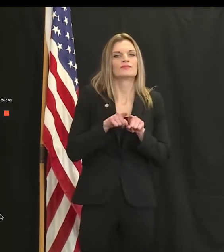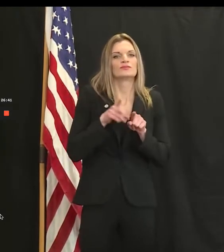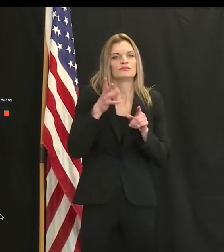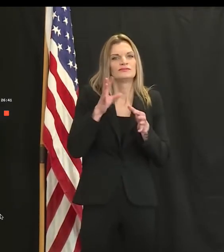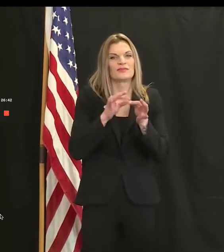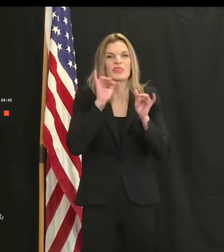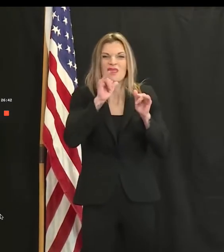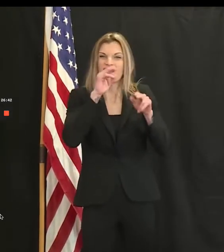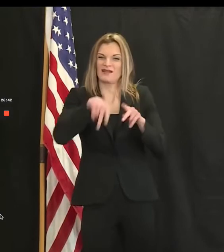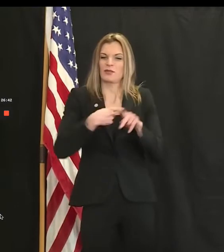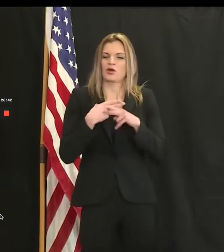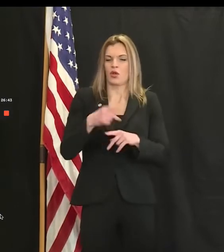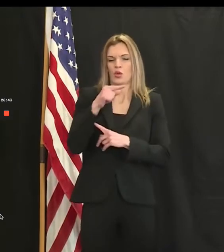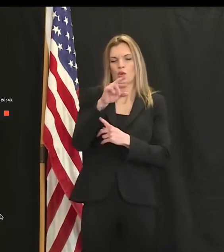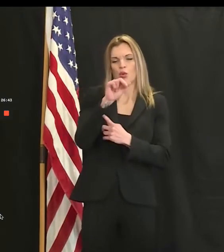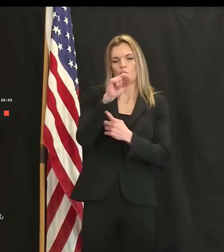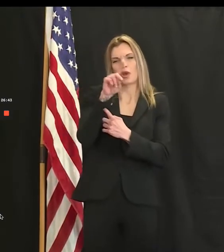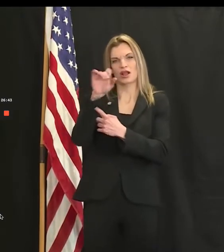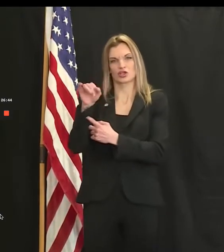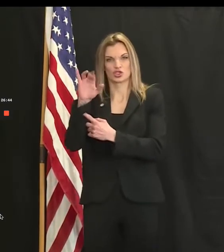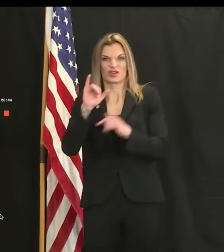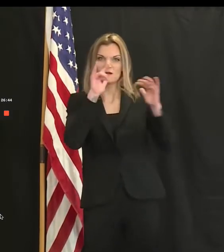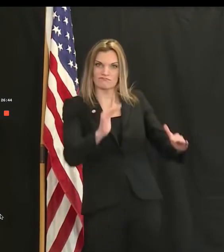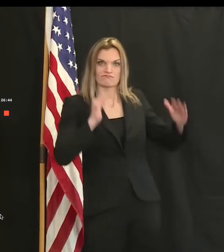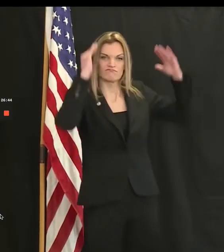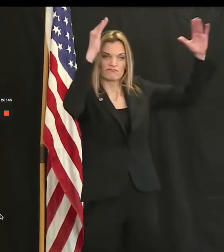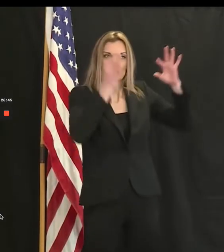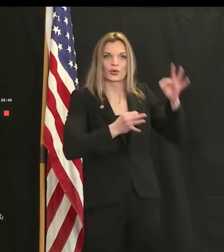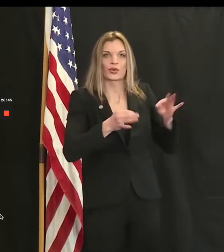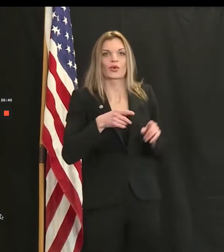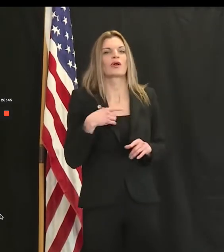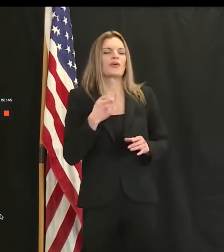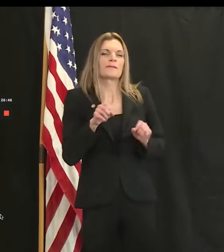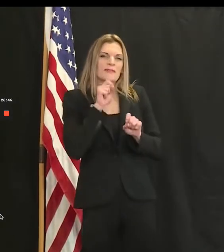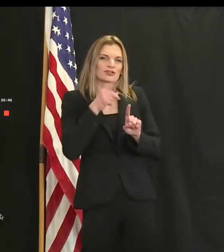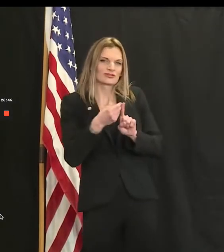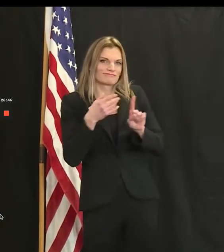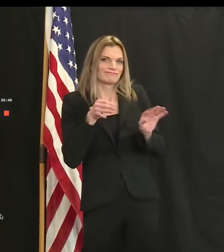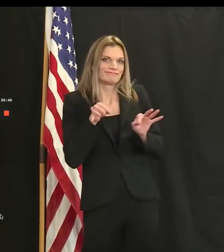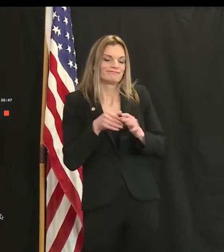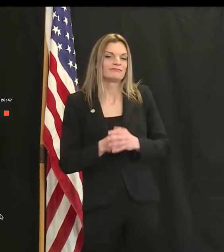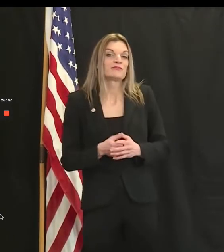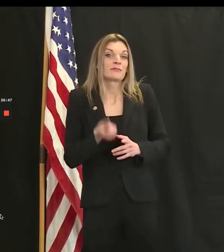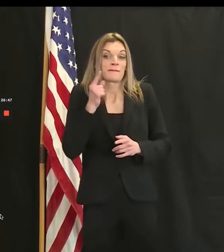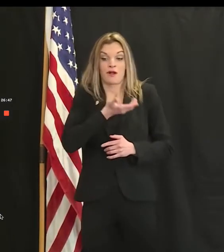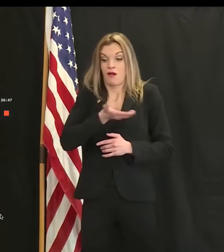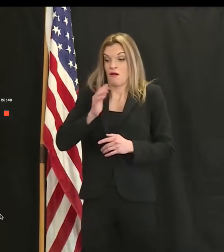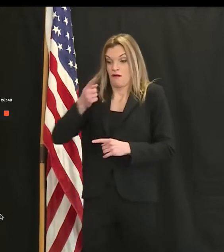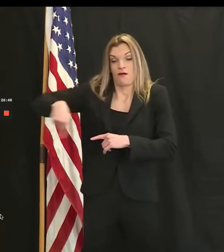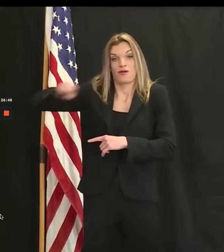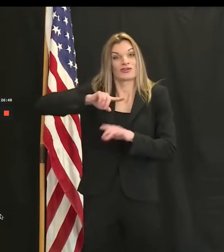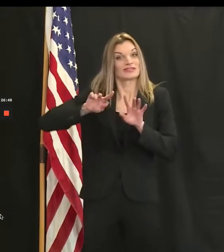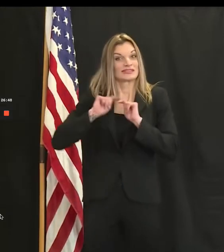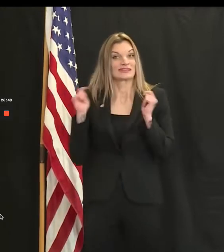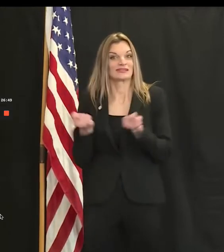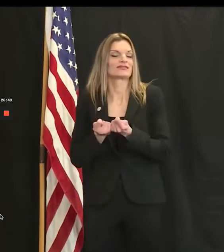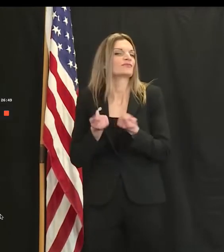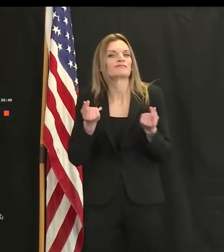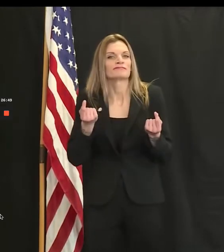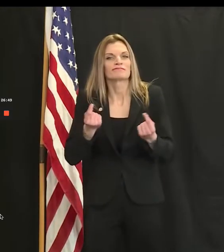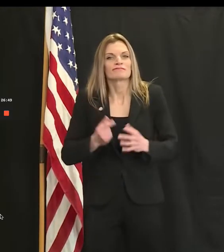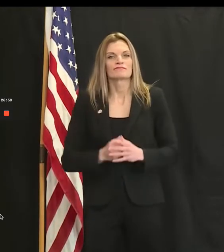jury proceeding as well to touch on what Prosecutor Worthy said. What this team did is make sure that we